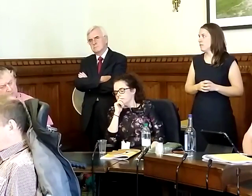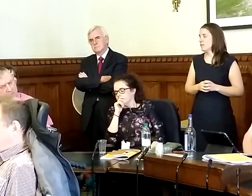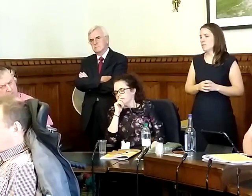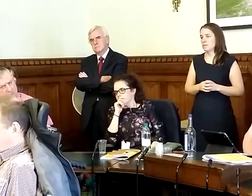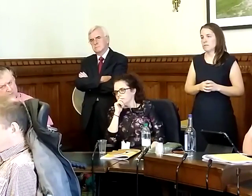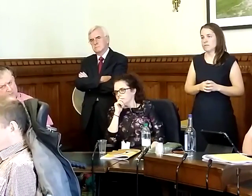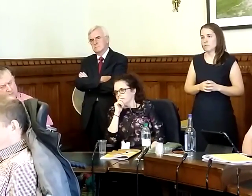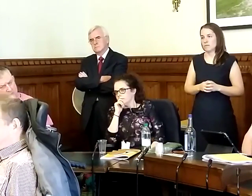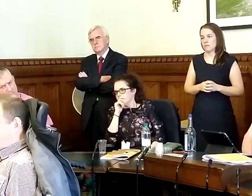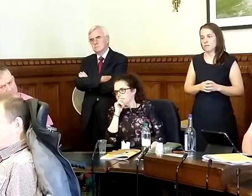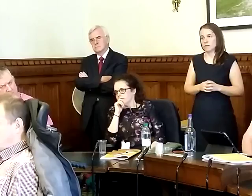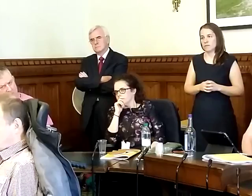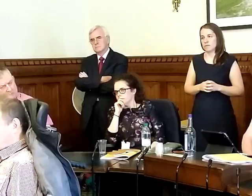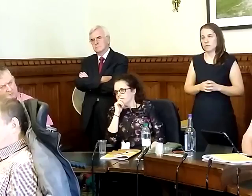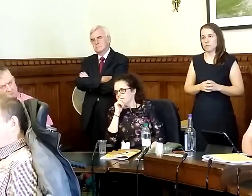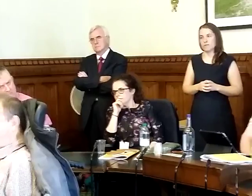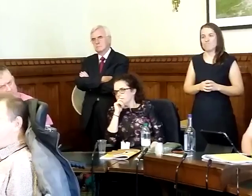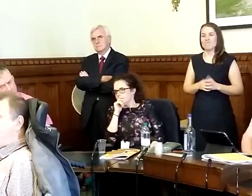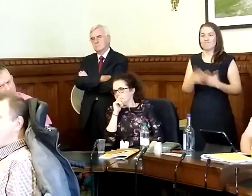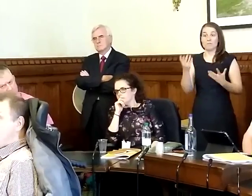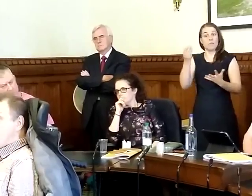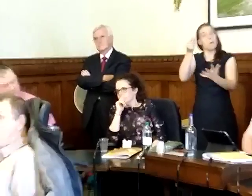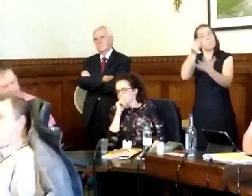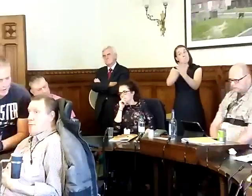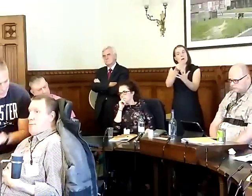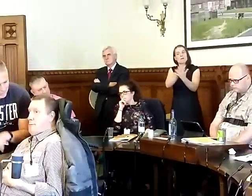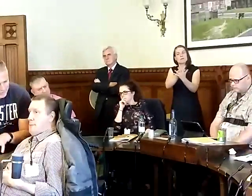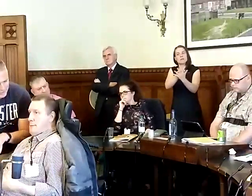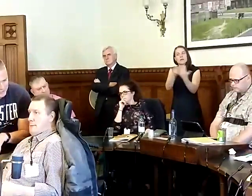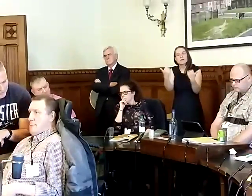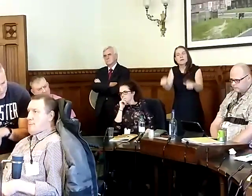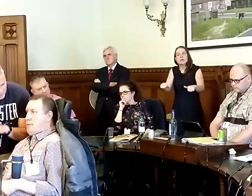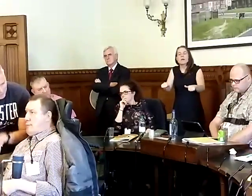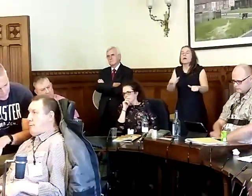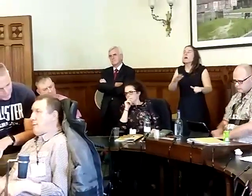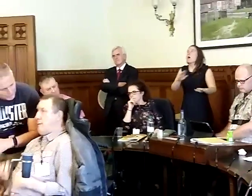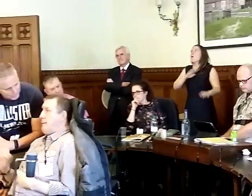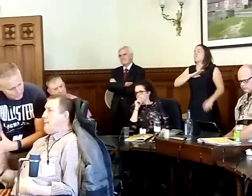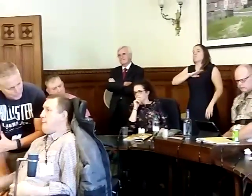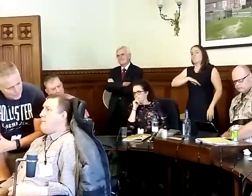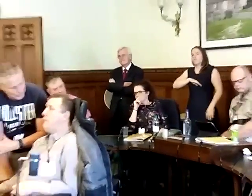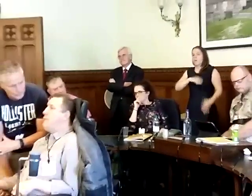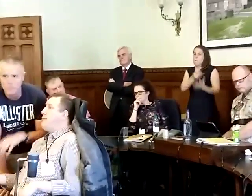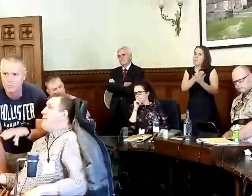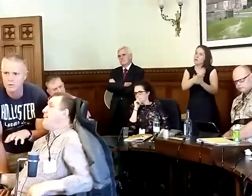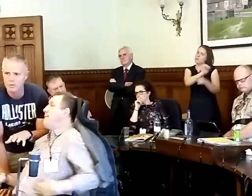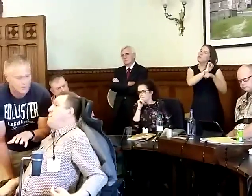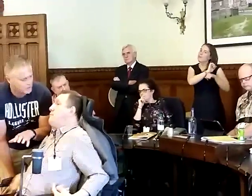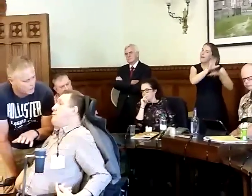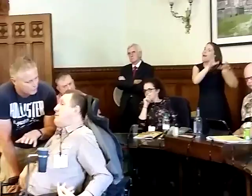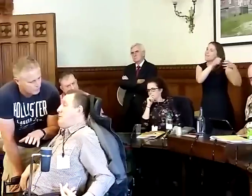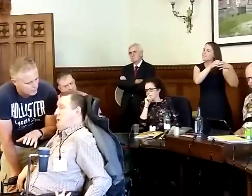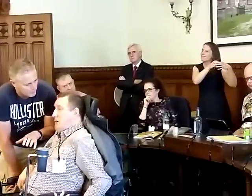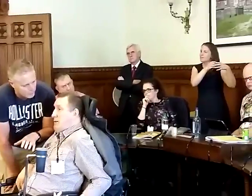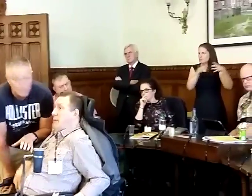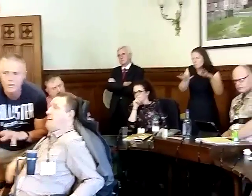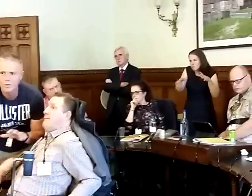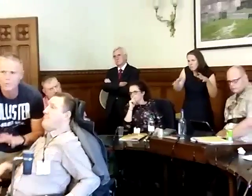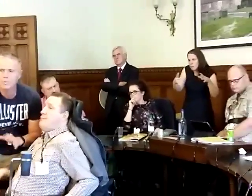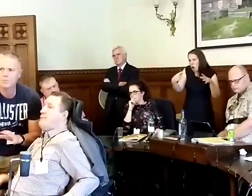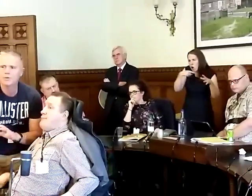And all of they ring fence the money to health and social care only. They are, at the moment, they are. Is it